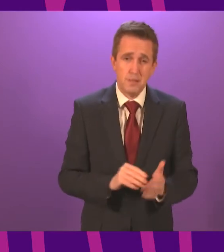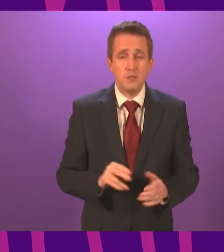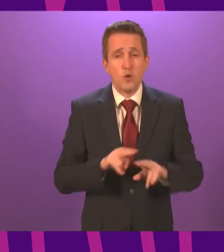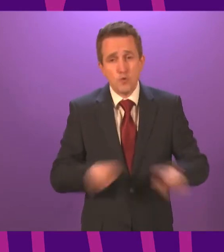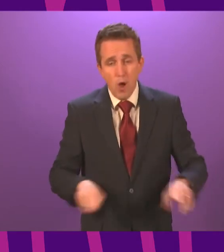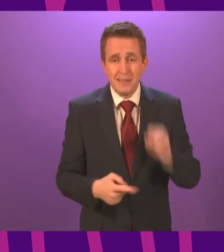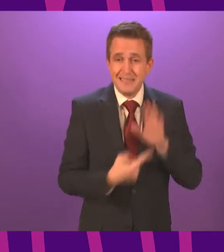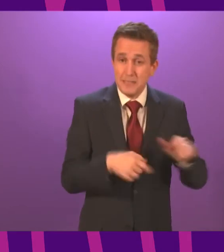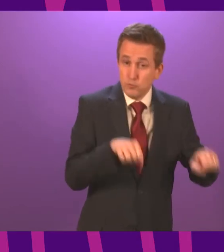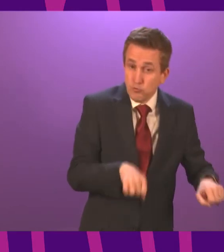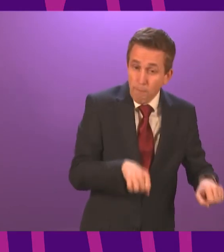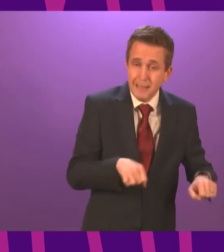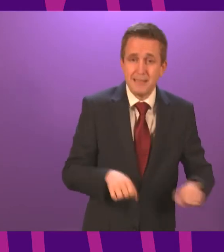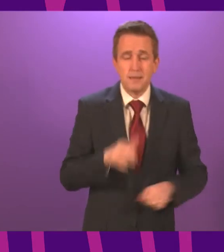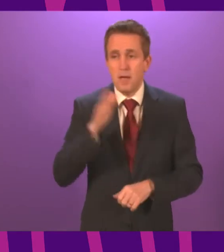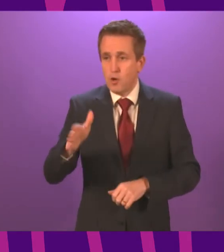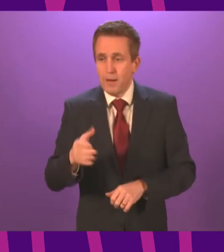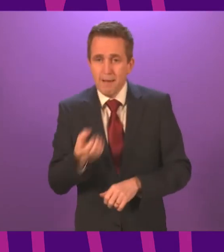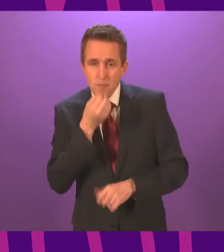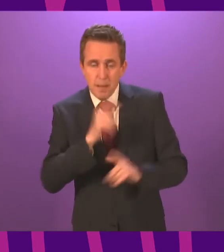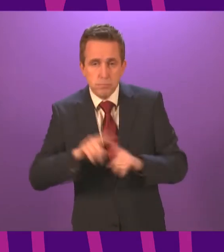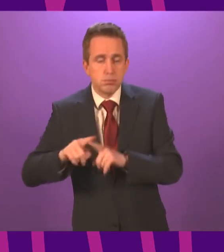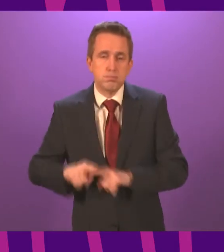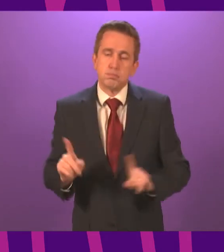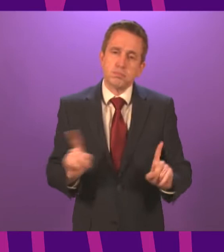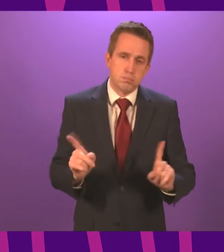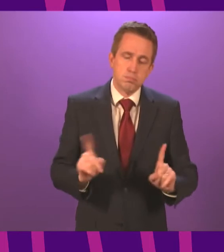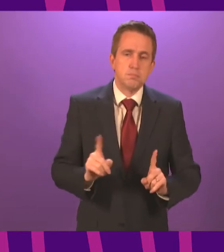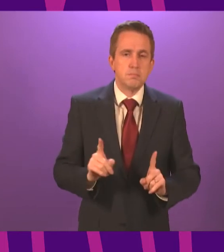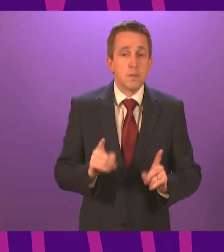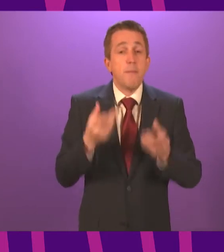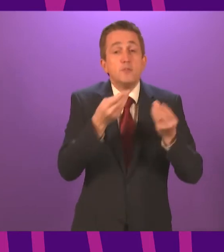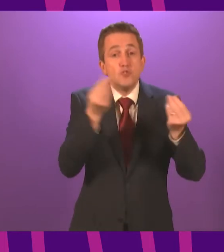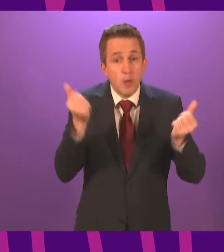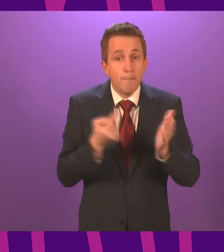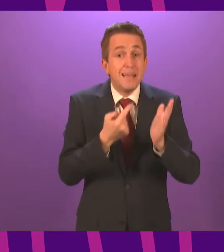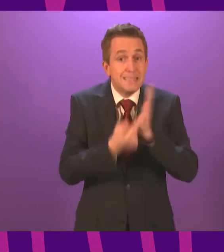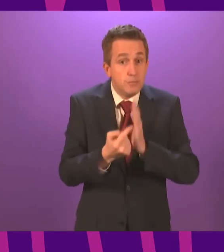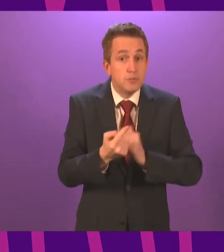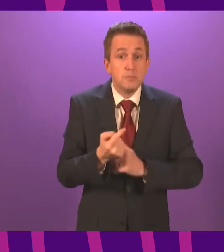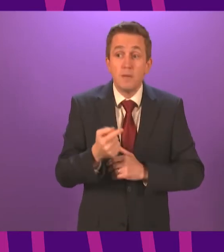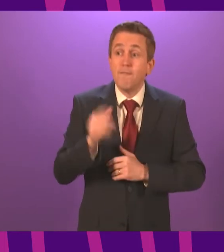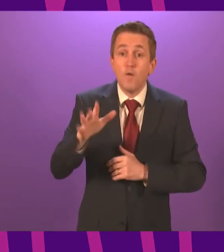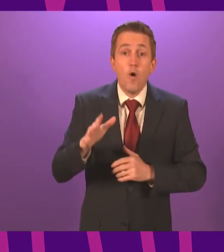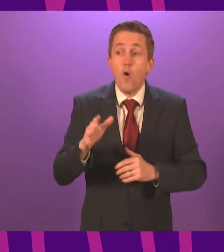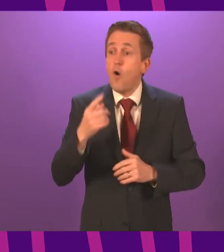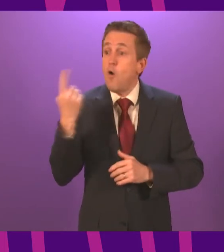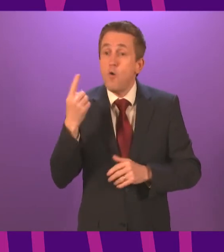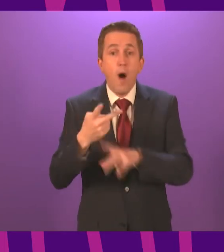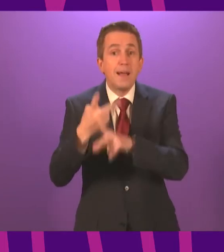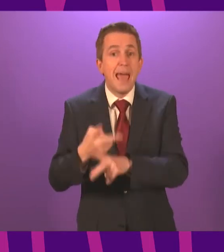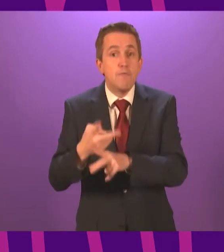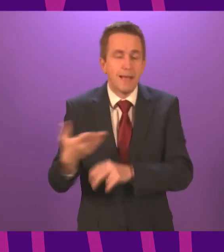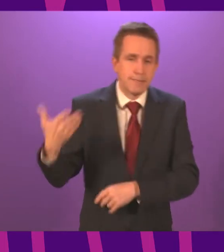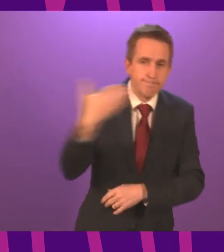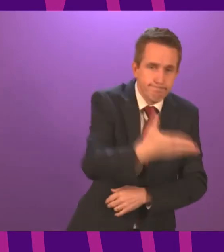non-essential shopping, there is an increased risk that the virus will spread. There are, of course, exemptions for those who have formed extended households, for caring responsibilities and